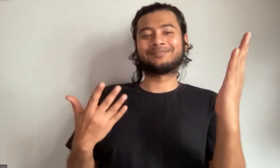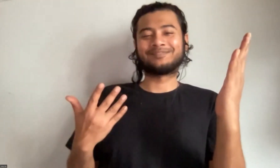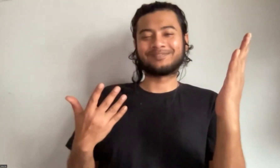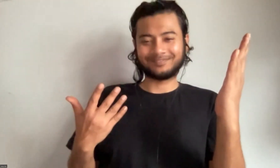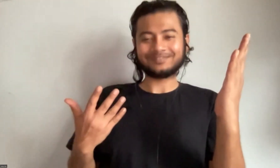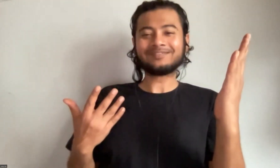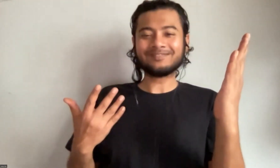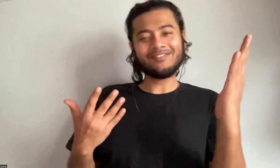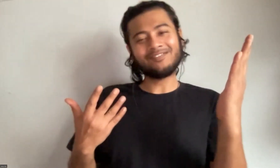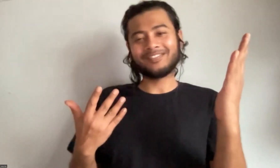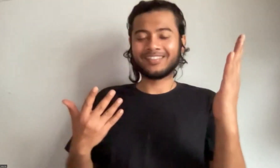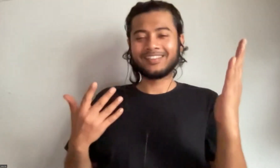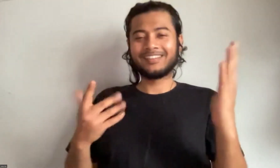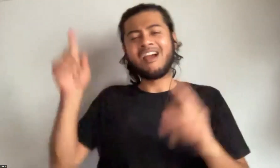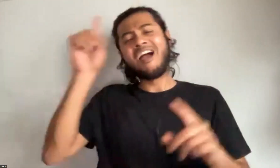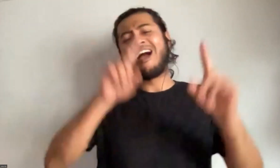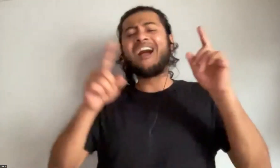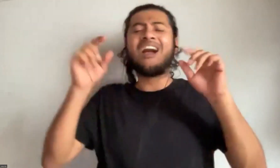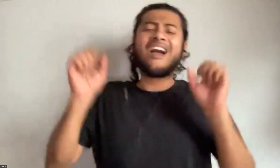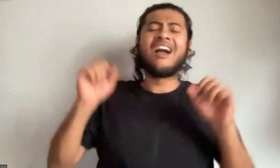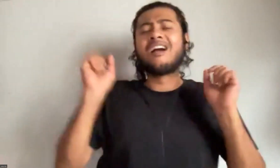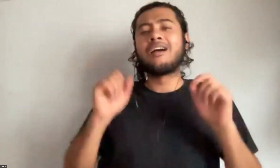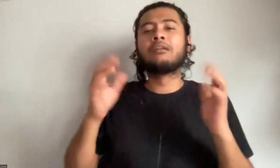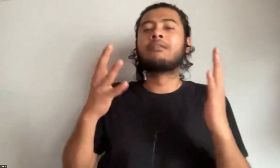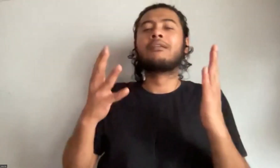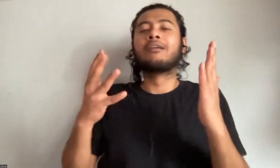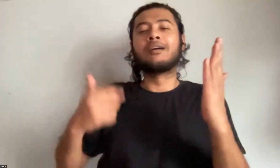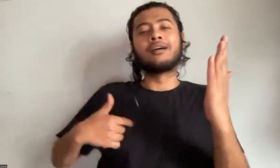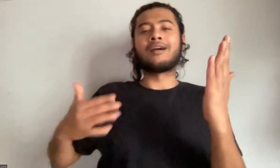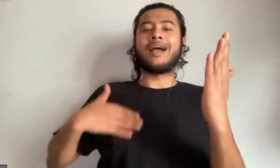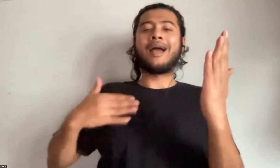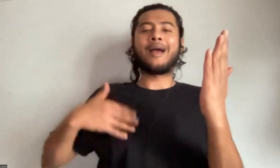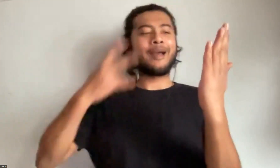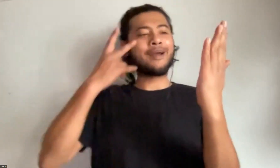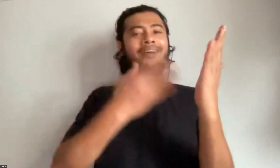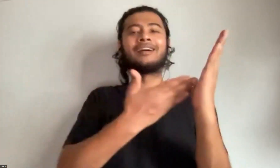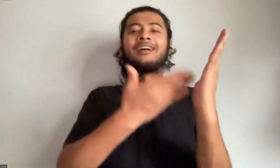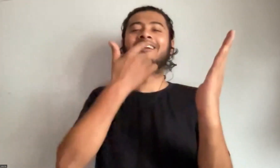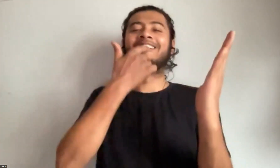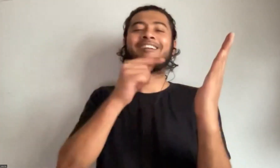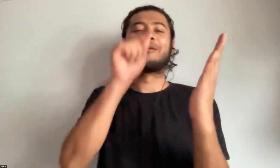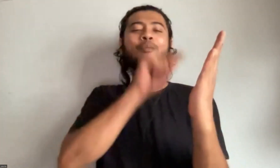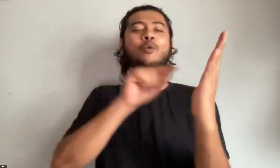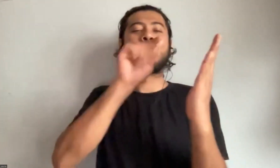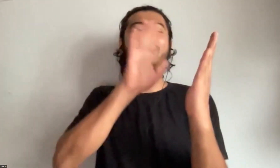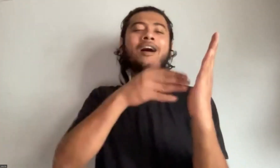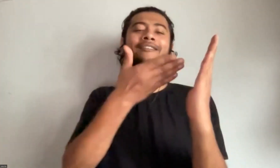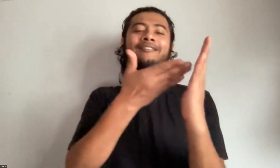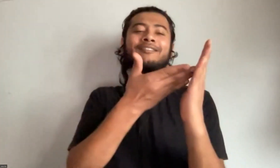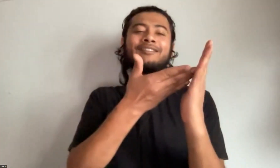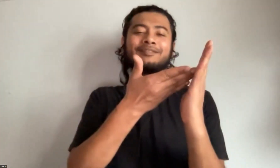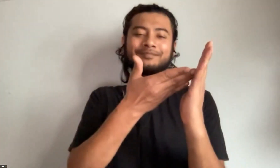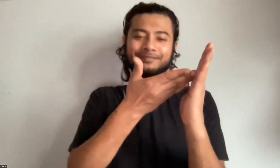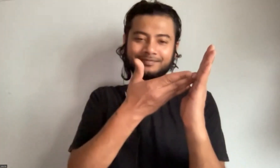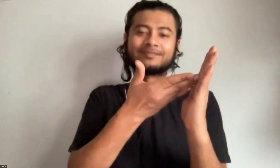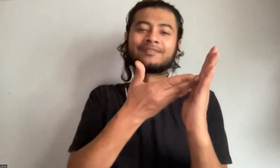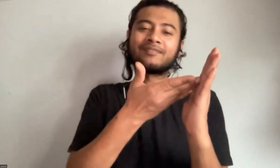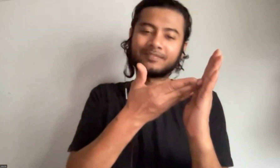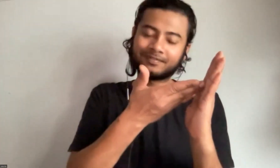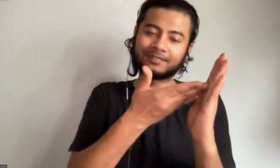And the child becomes very happy that yes, I've got the moon. Similarly, this is our condition in this material world. We come